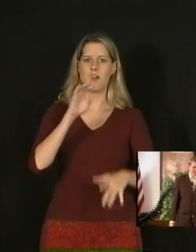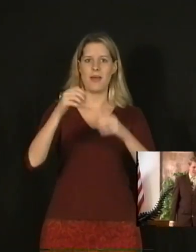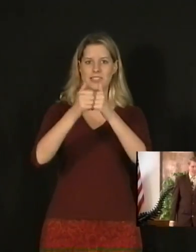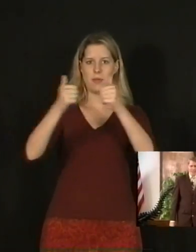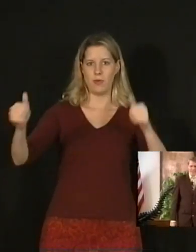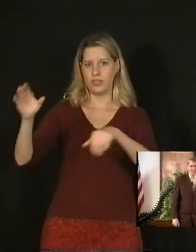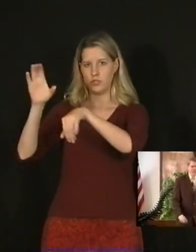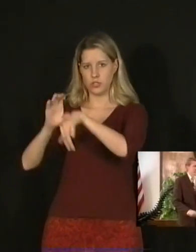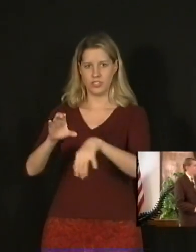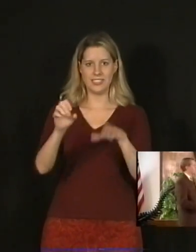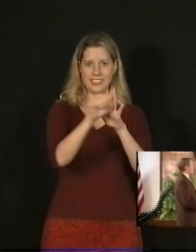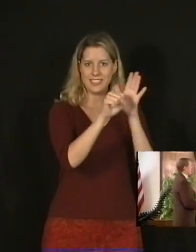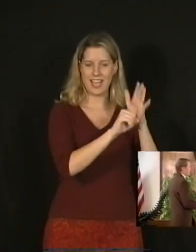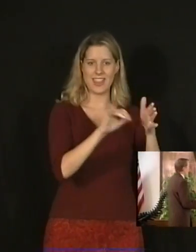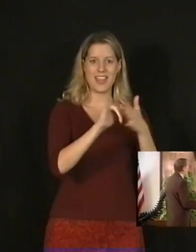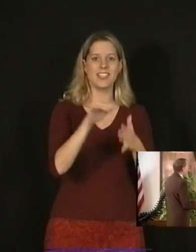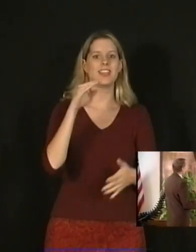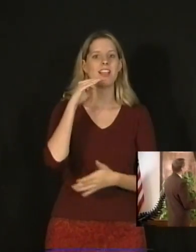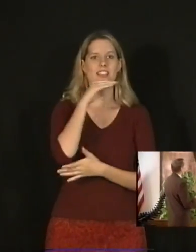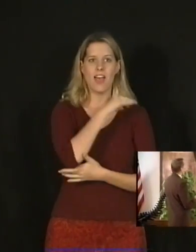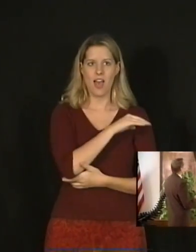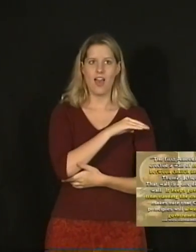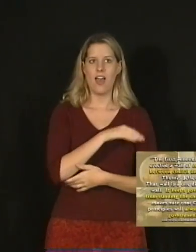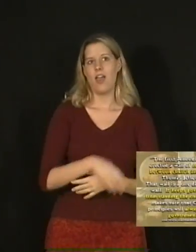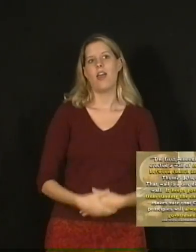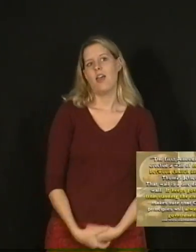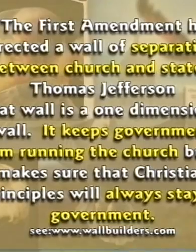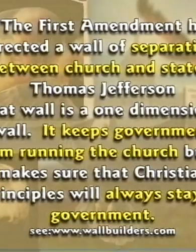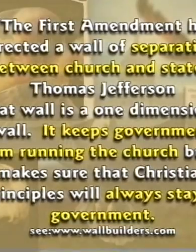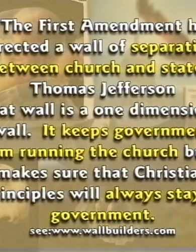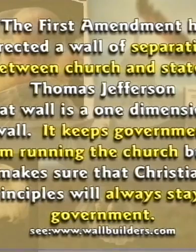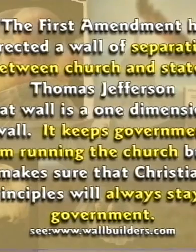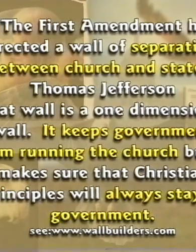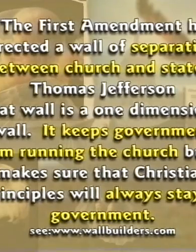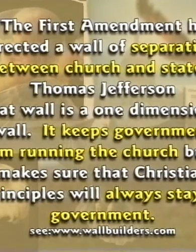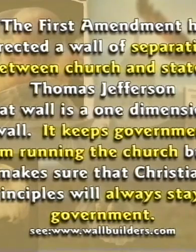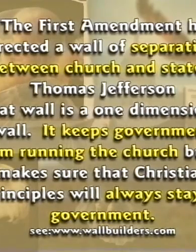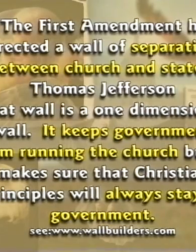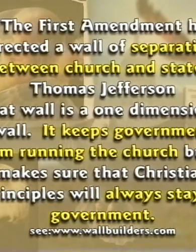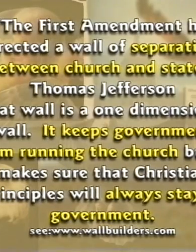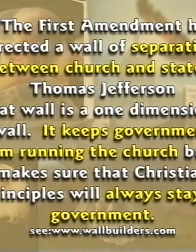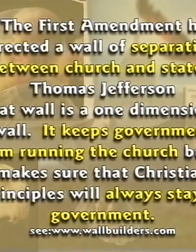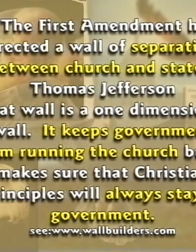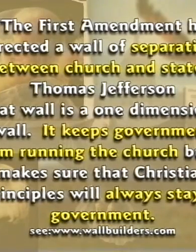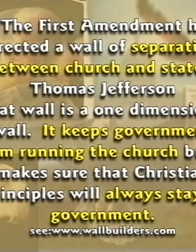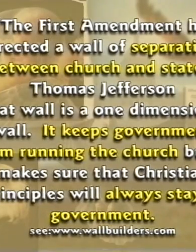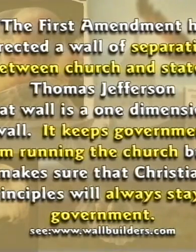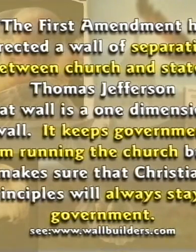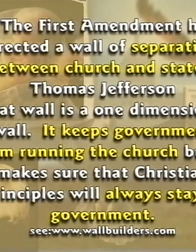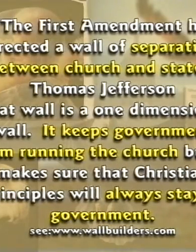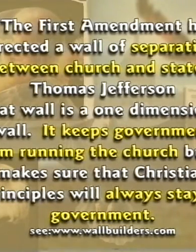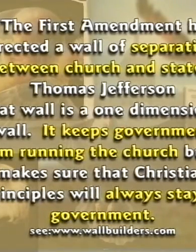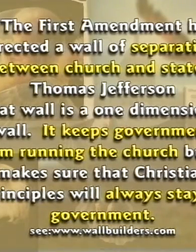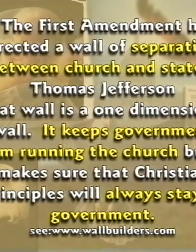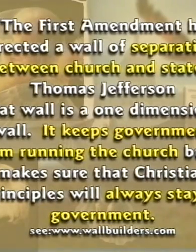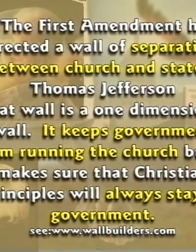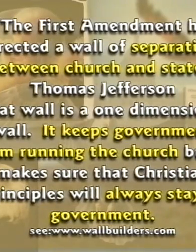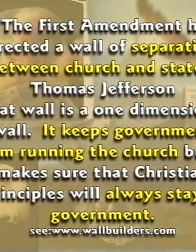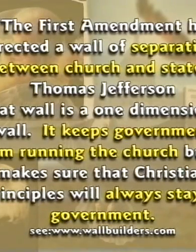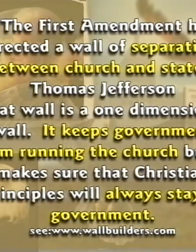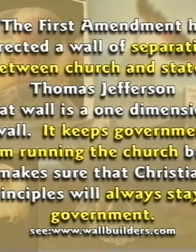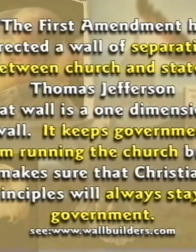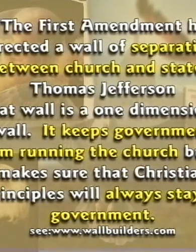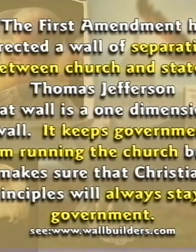church and state. That's a lie. Jefferson said, the First Amendment has erected a wall of separation between church and state. That's from his letter, not